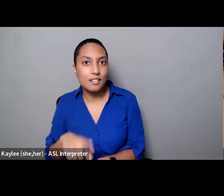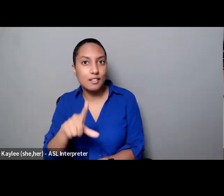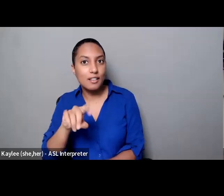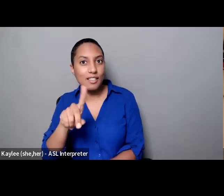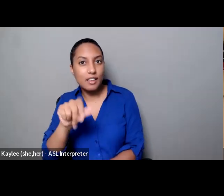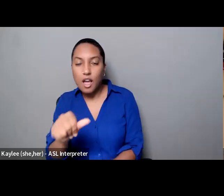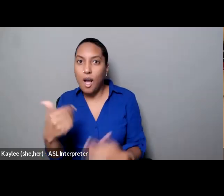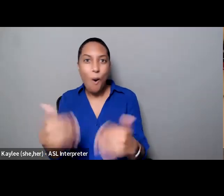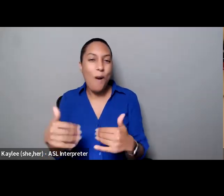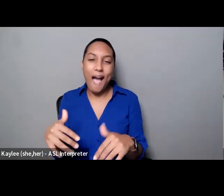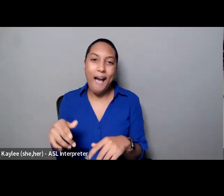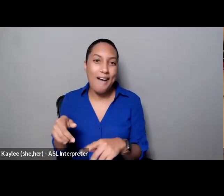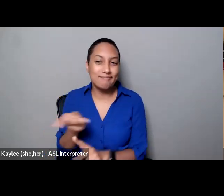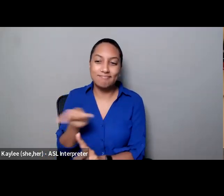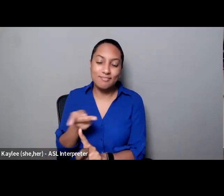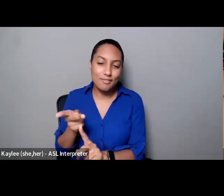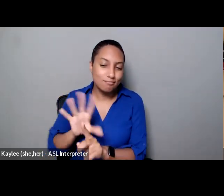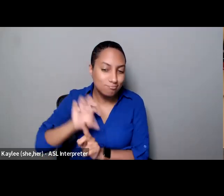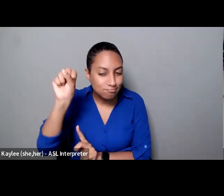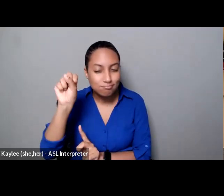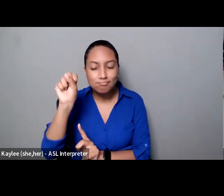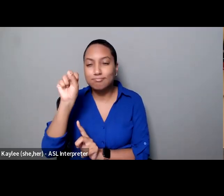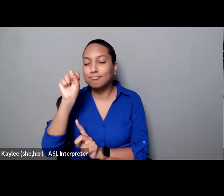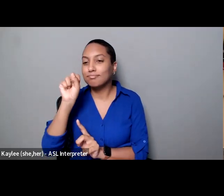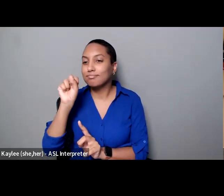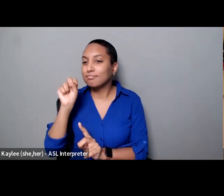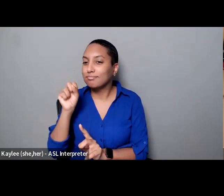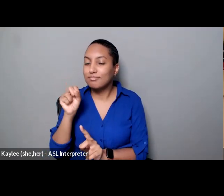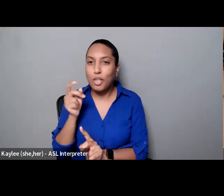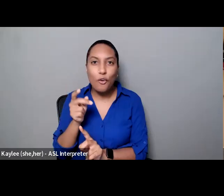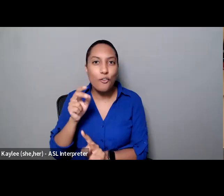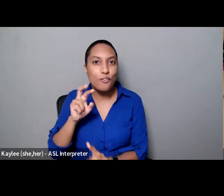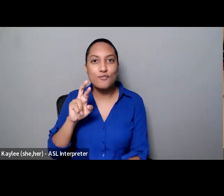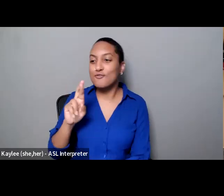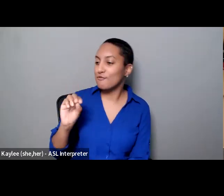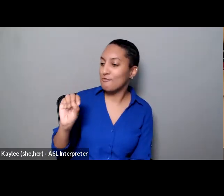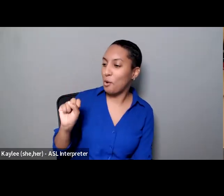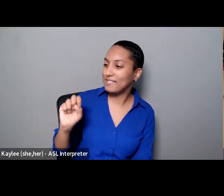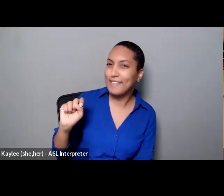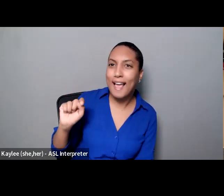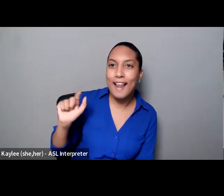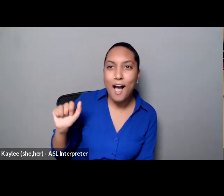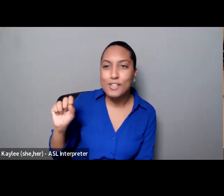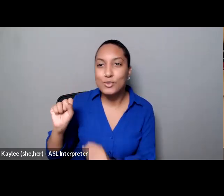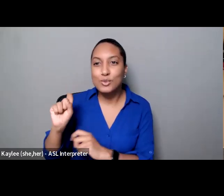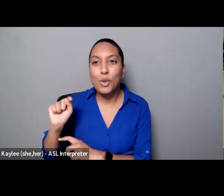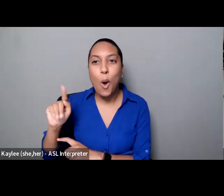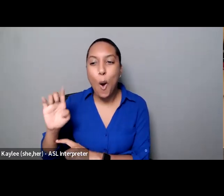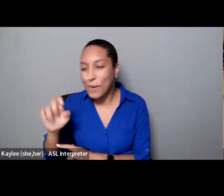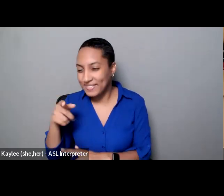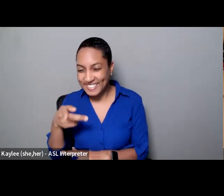I think they are great Rosetta Stones, guides for where any organization can go. I